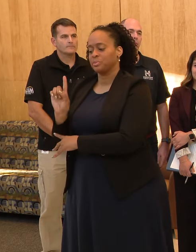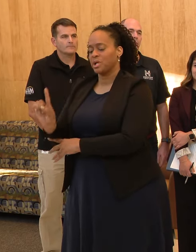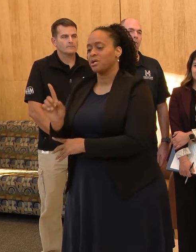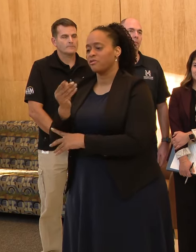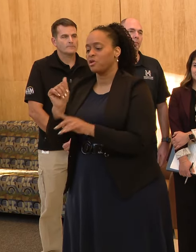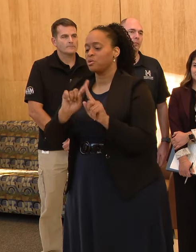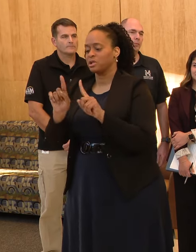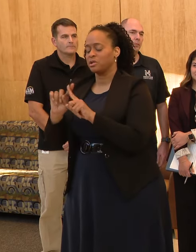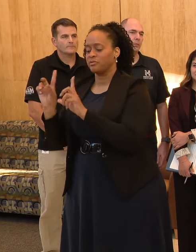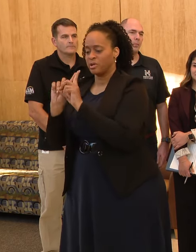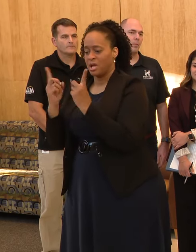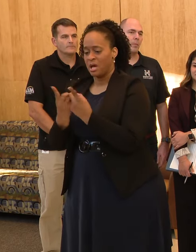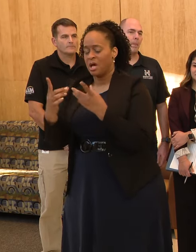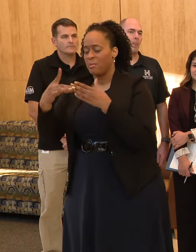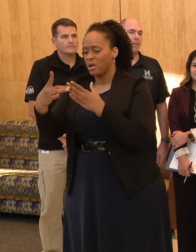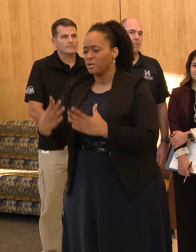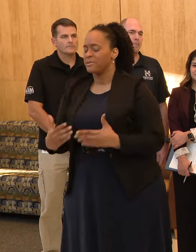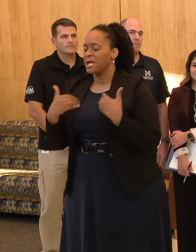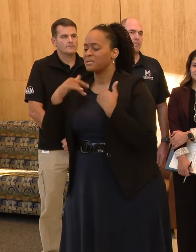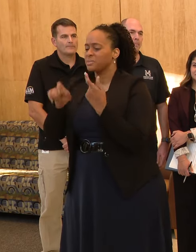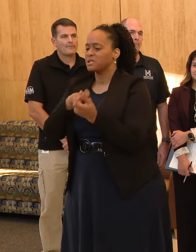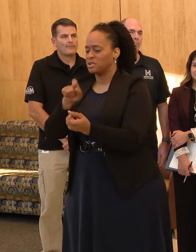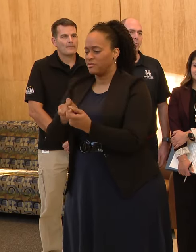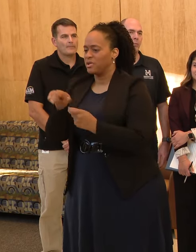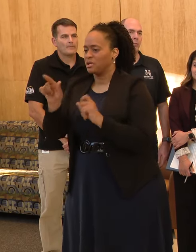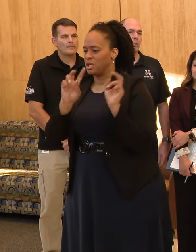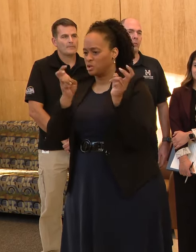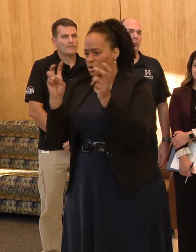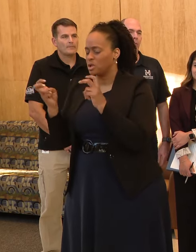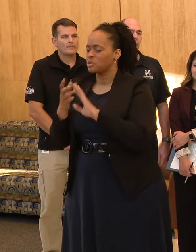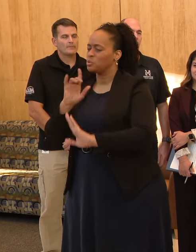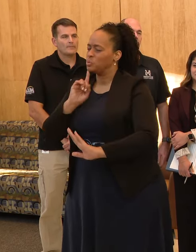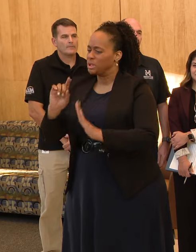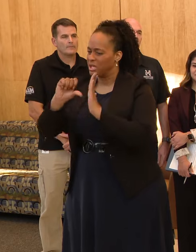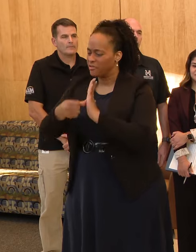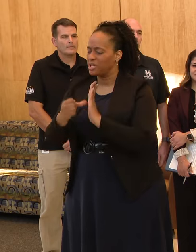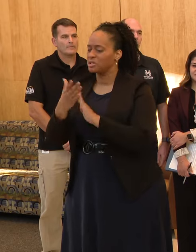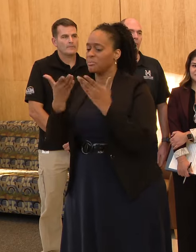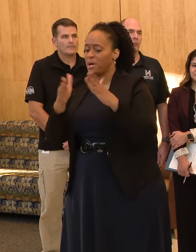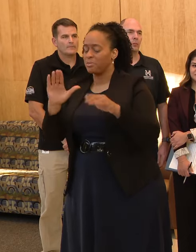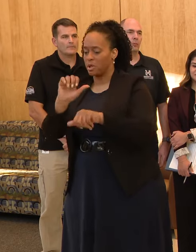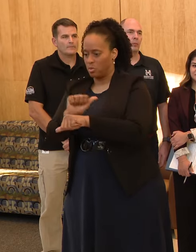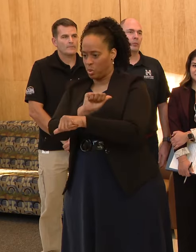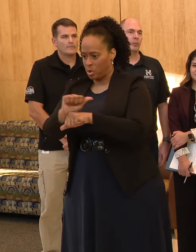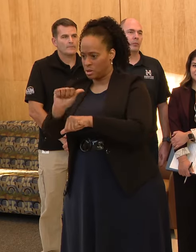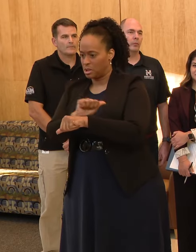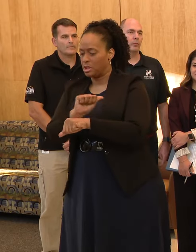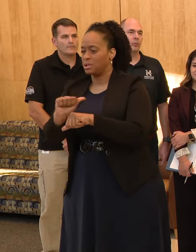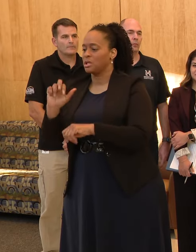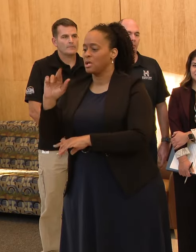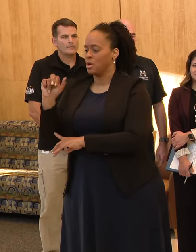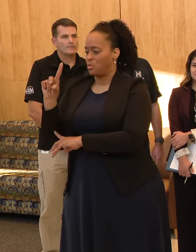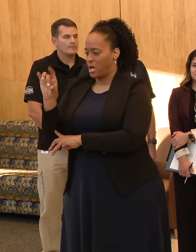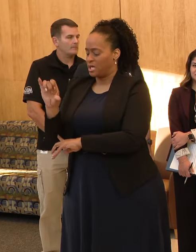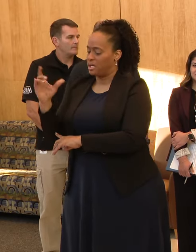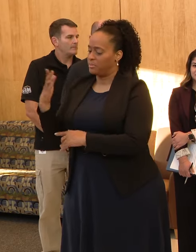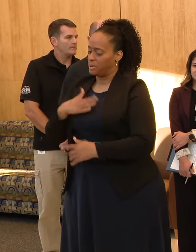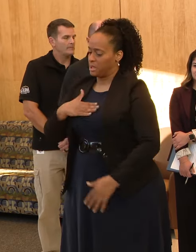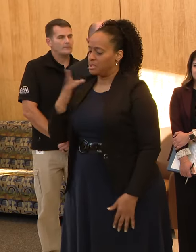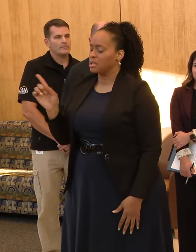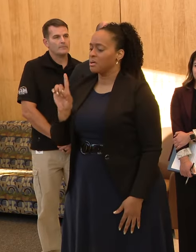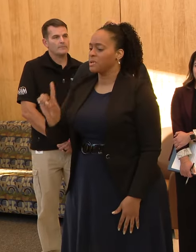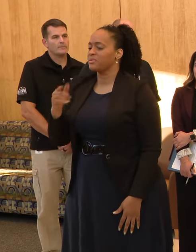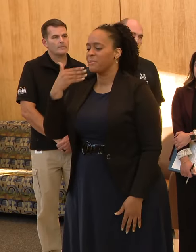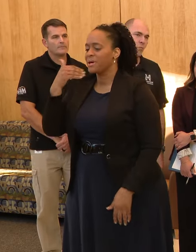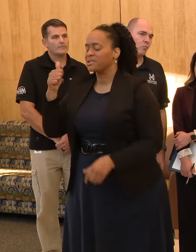of department heads that have specific issues to emphasize. Public Works, Randy, if you'll come talk about the